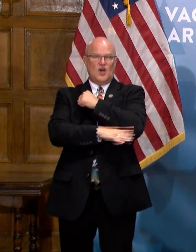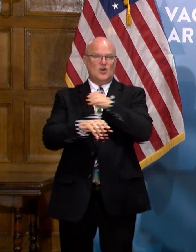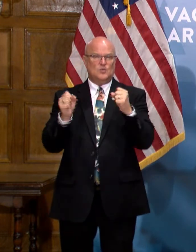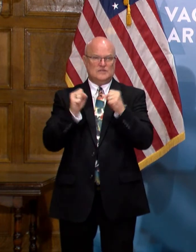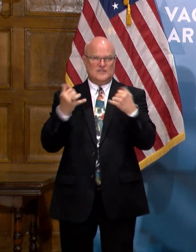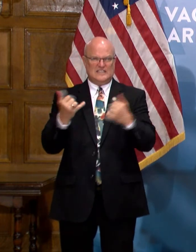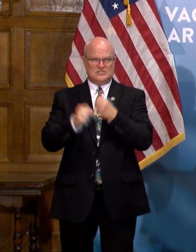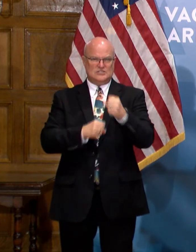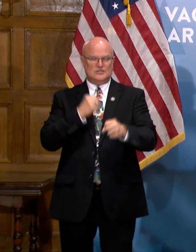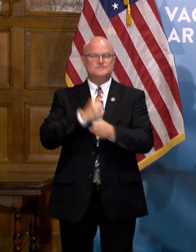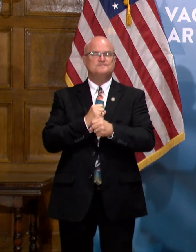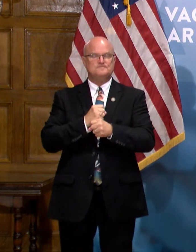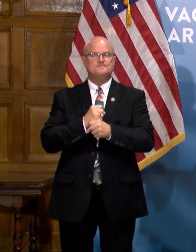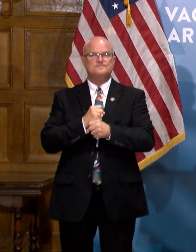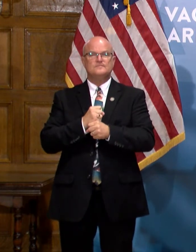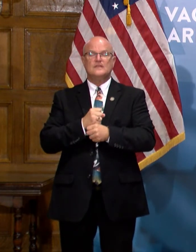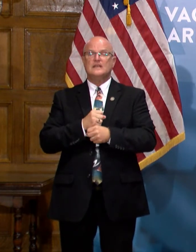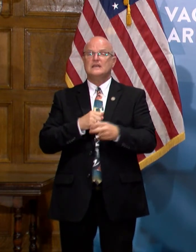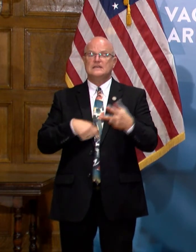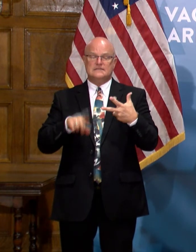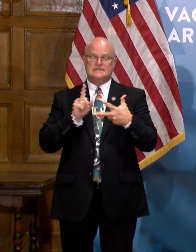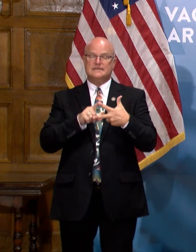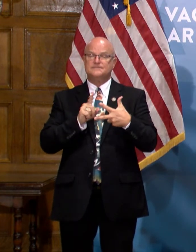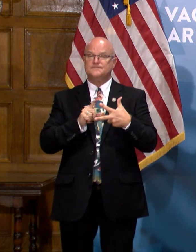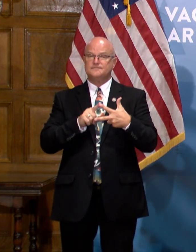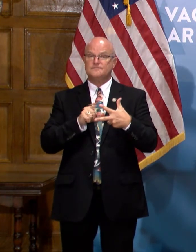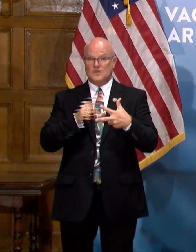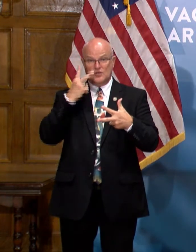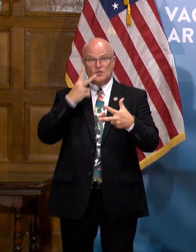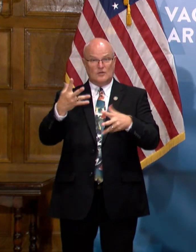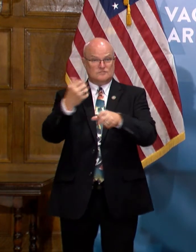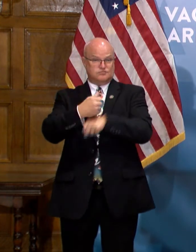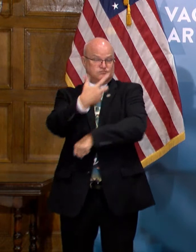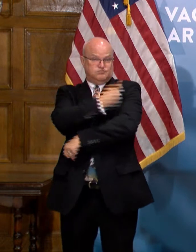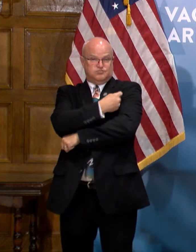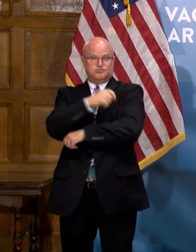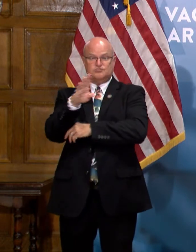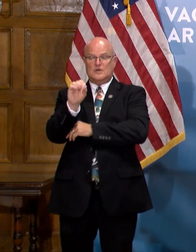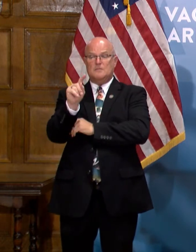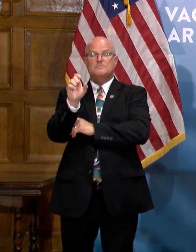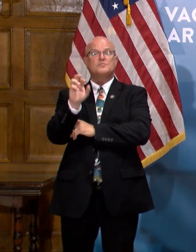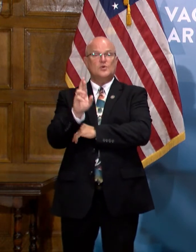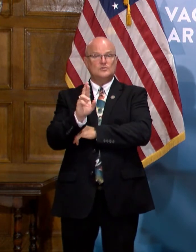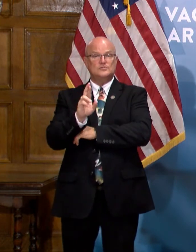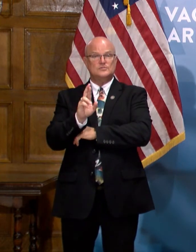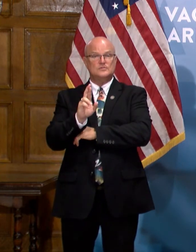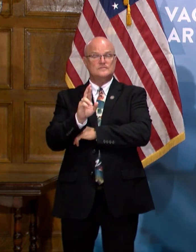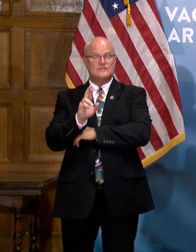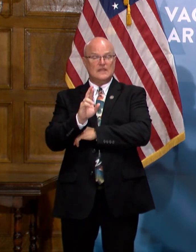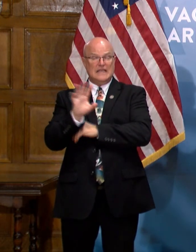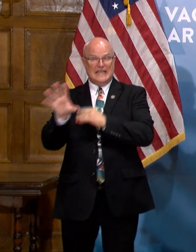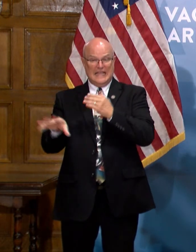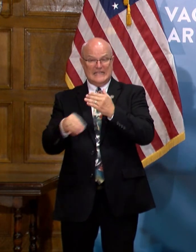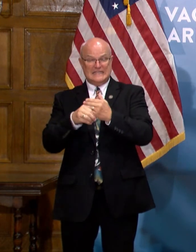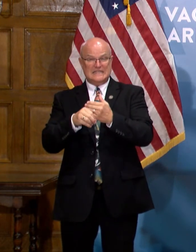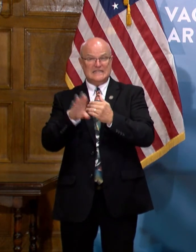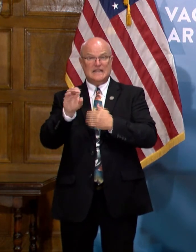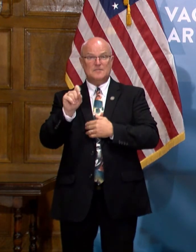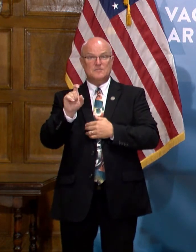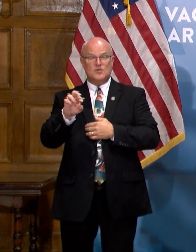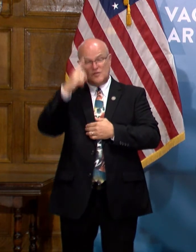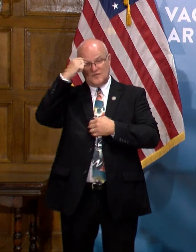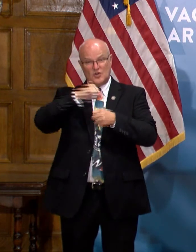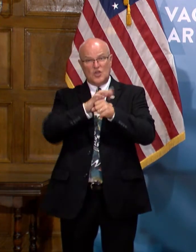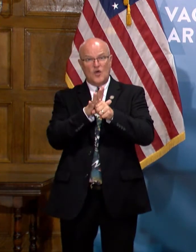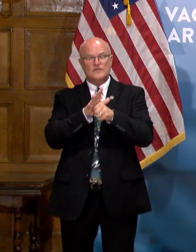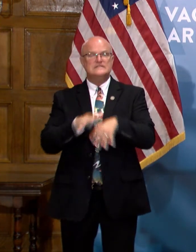winter of this year. Second, you saw us receive our booster doses today. In addition to the boosters for COVID,